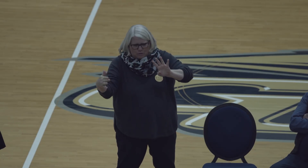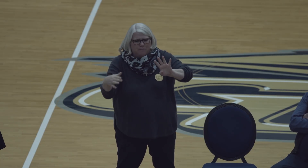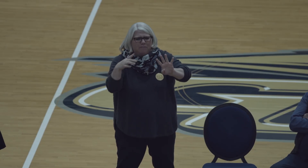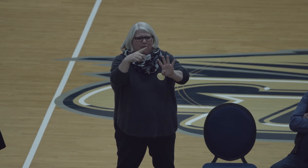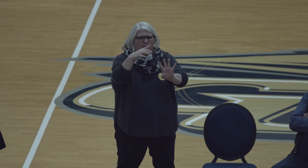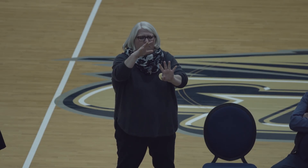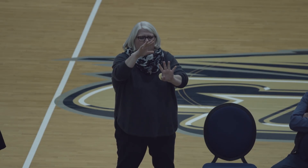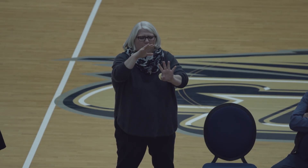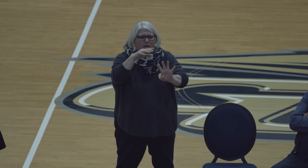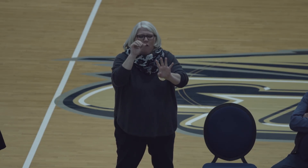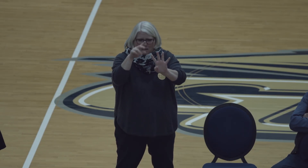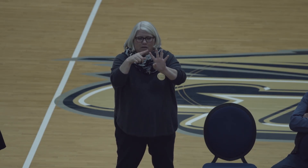that's right, thank you. So